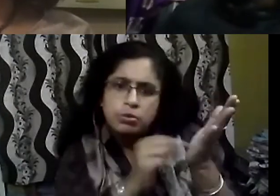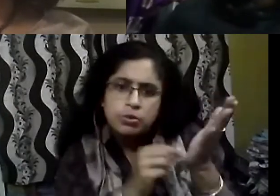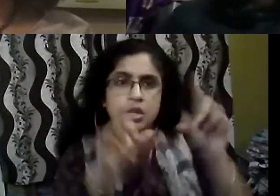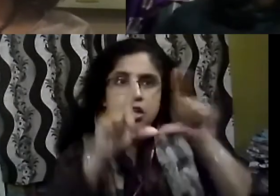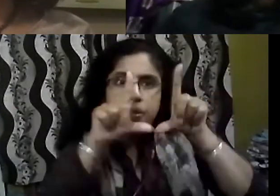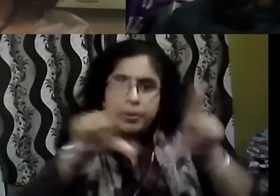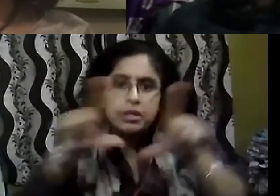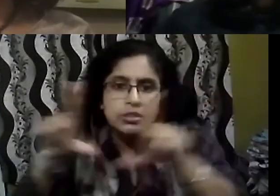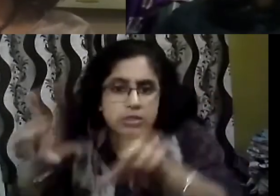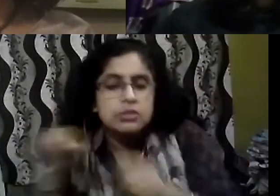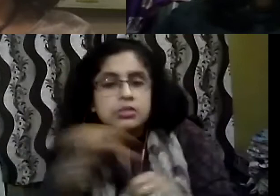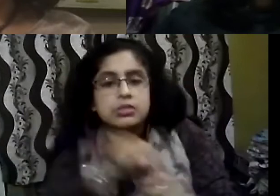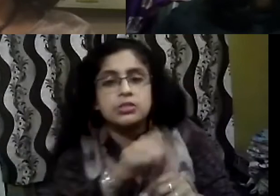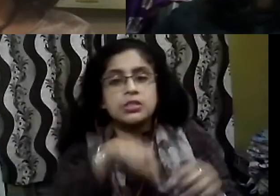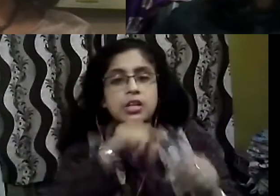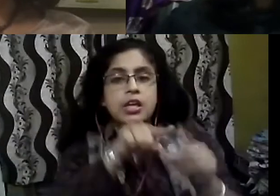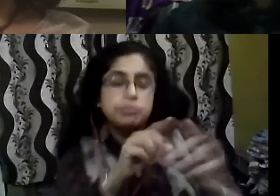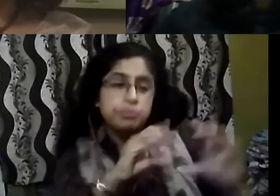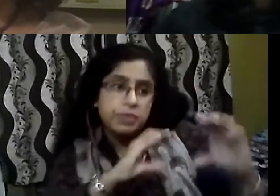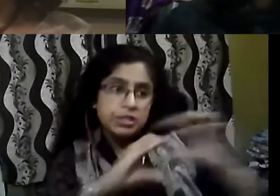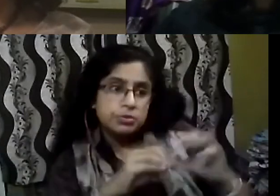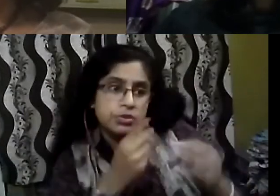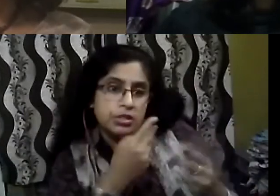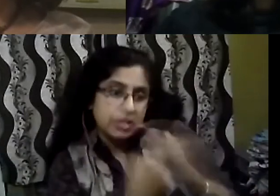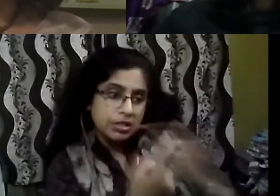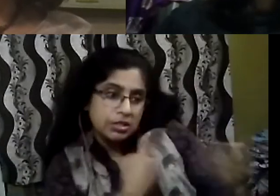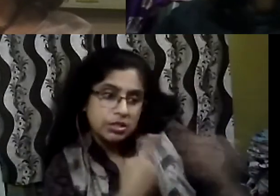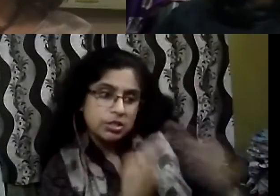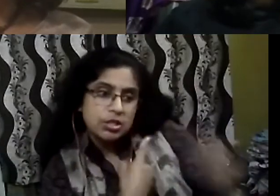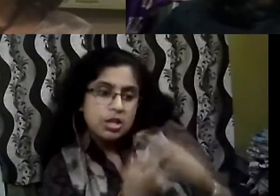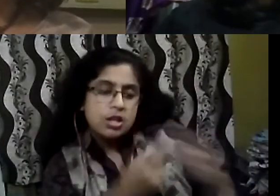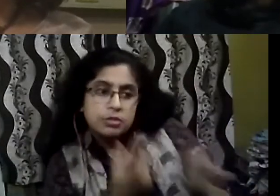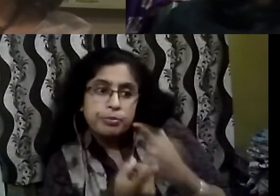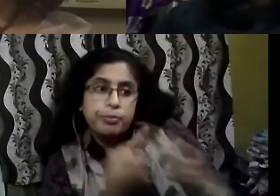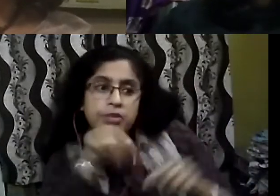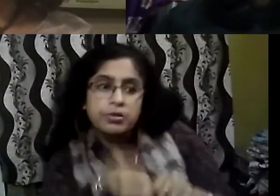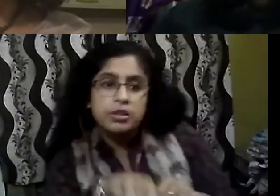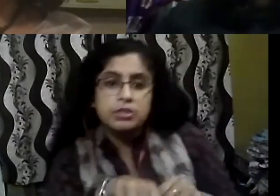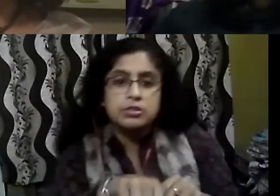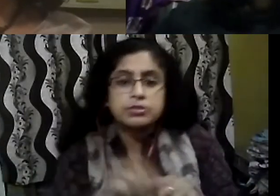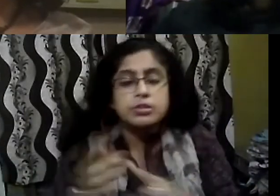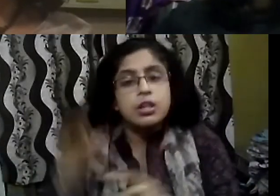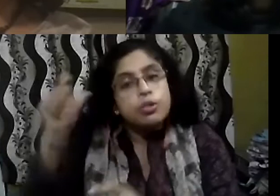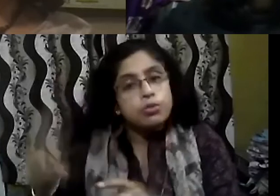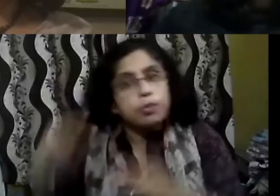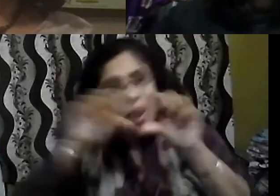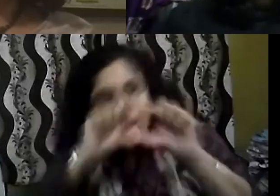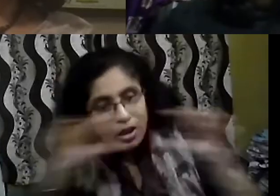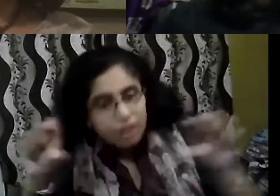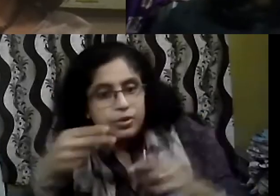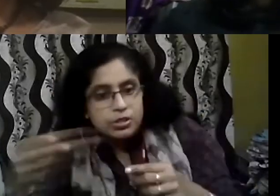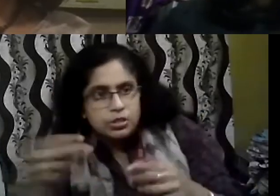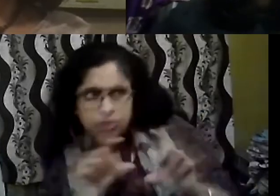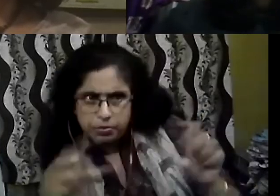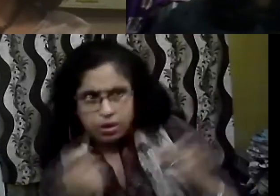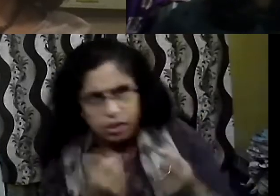After that, each interactive component was there. They have to verify like a proper label was there or not. They